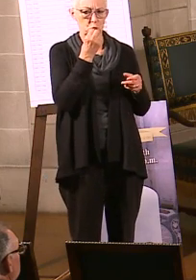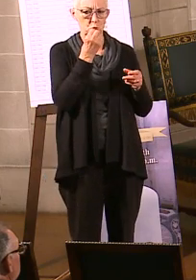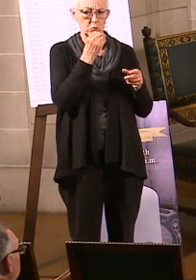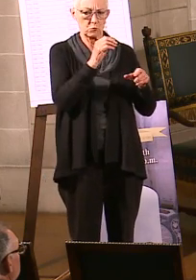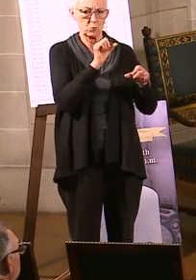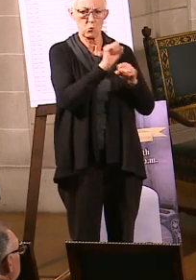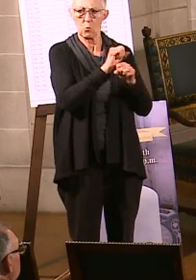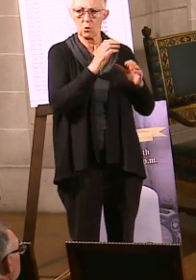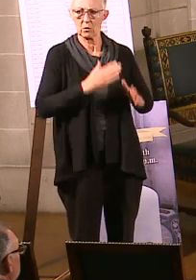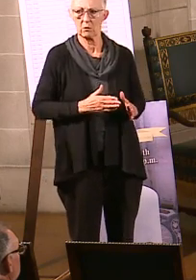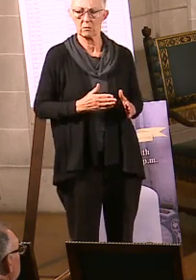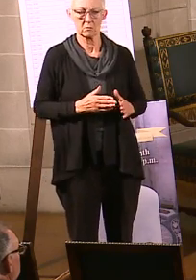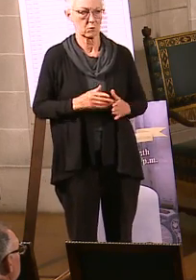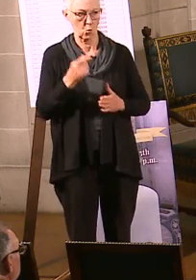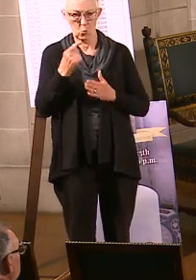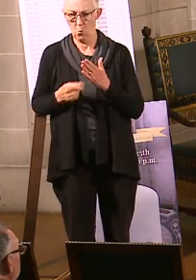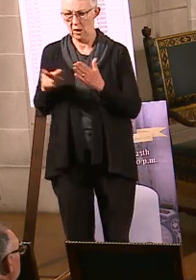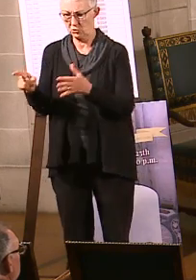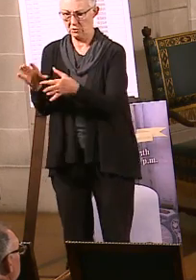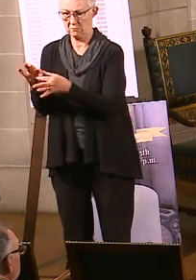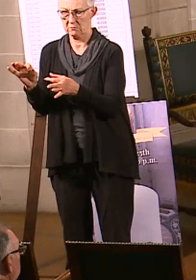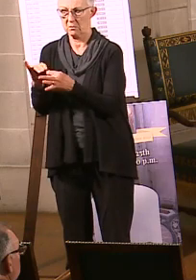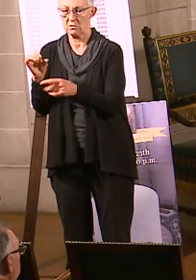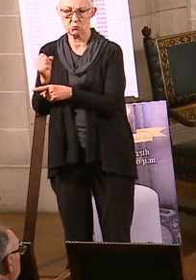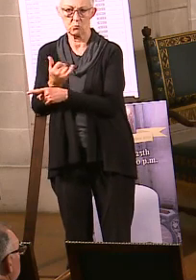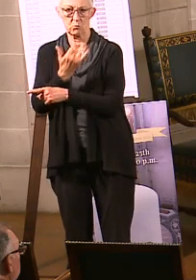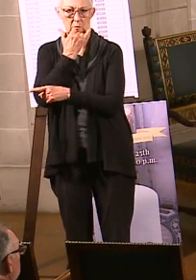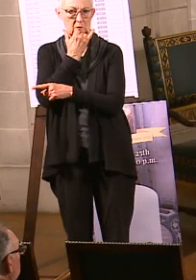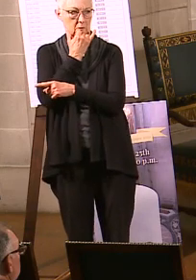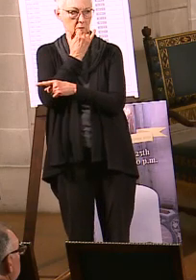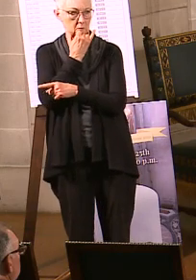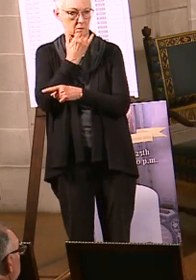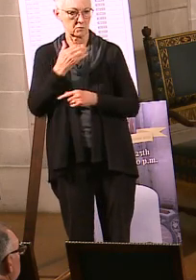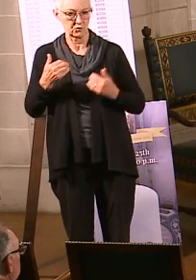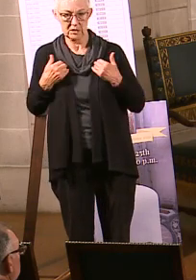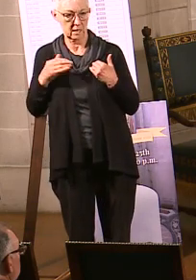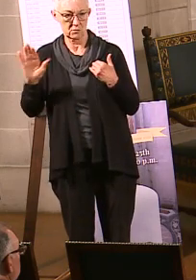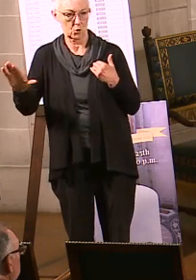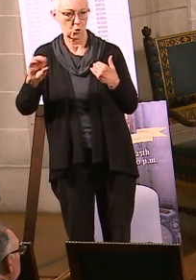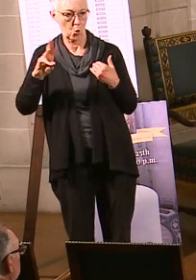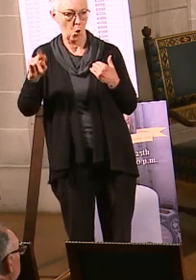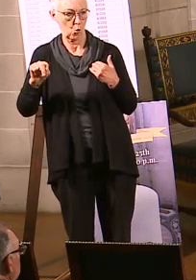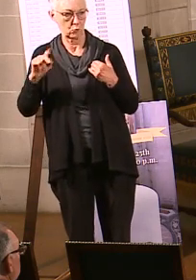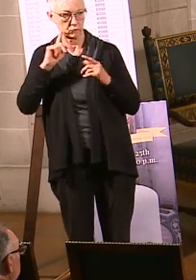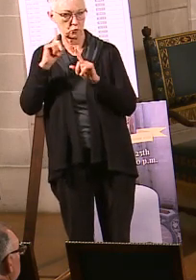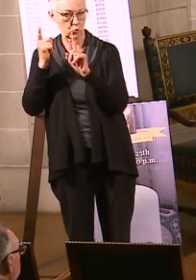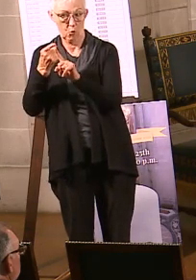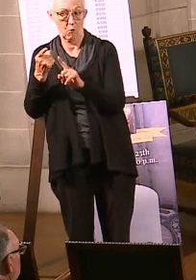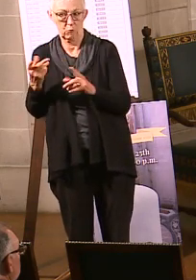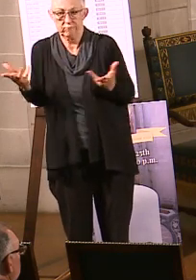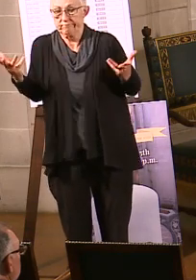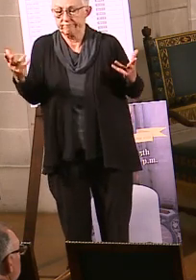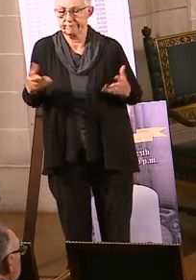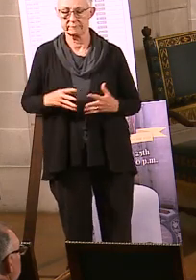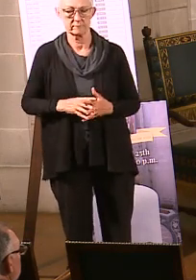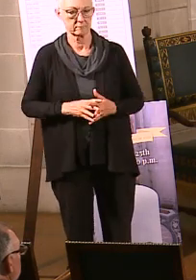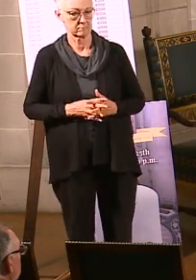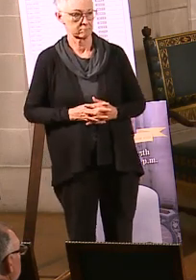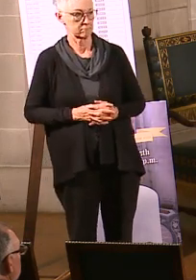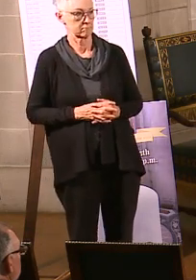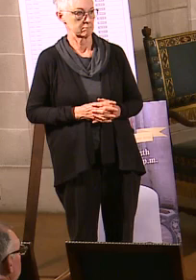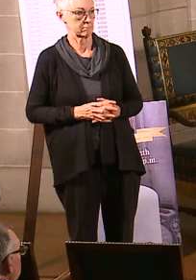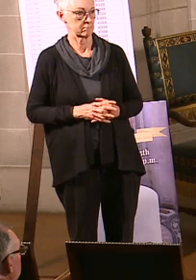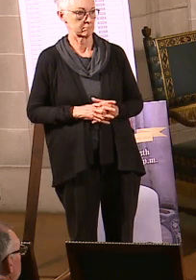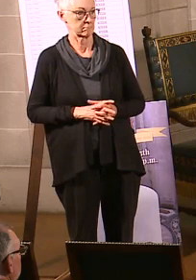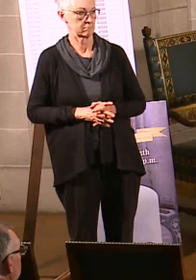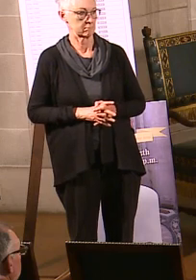said was just factually wrong. She's just wrong. And, she's got her own agenda, and I guess that's about it. Can you, he also